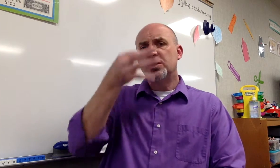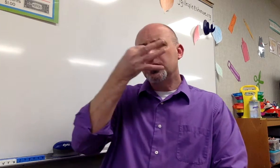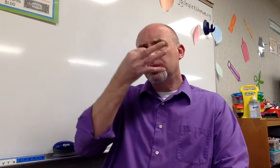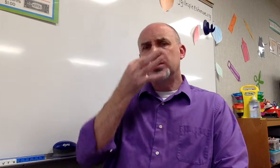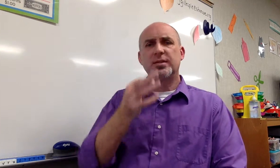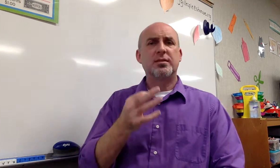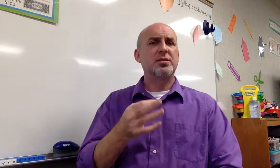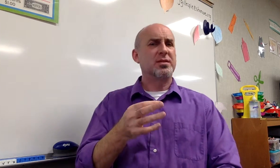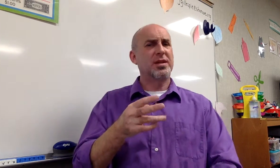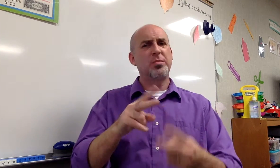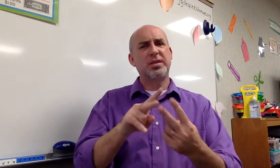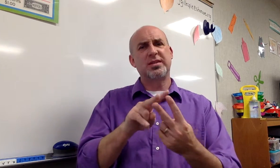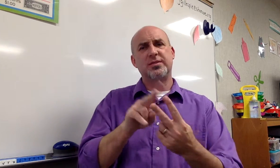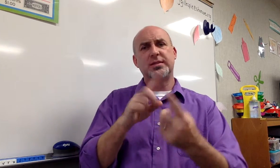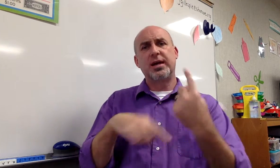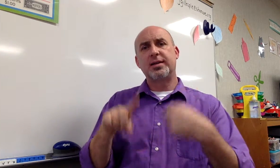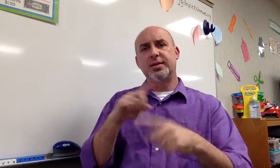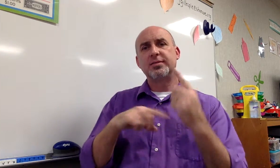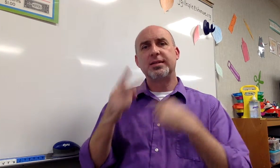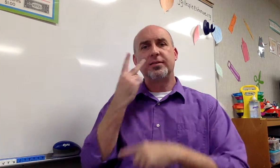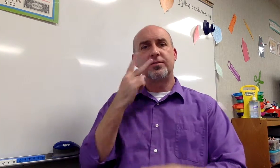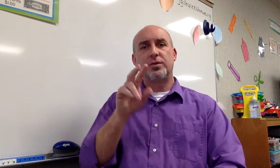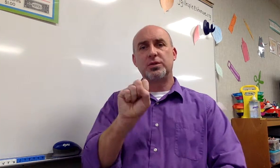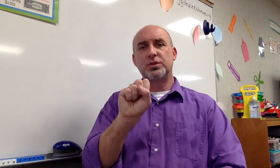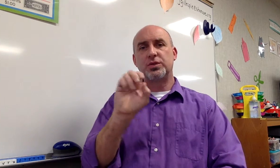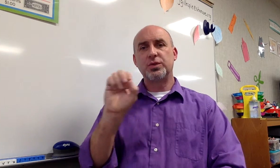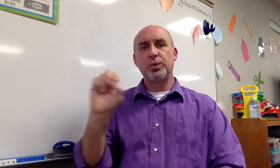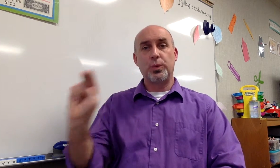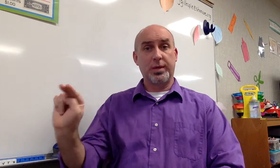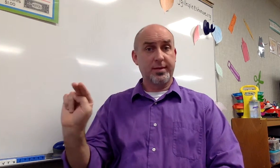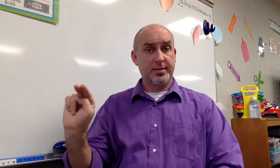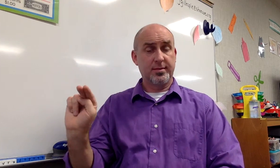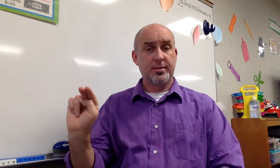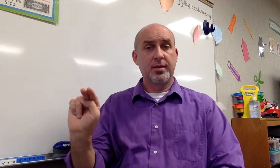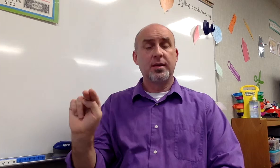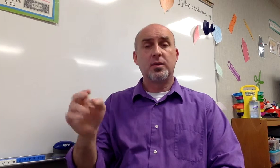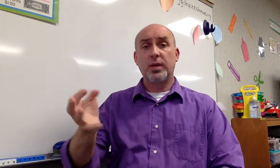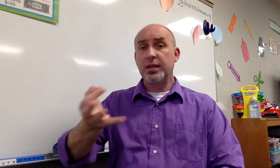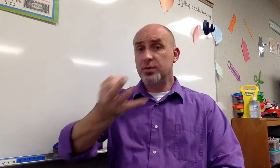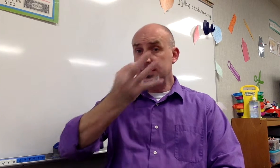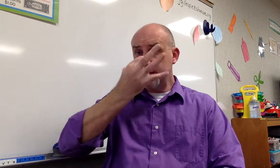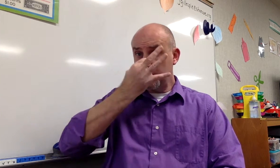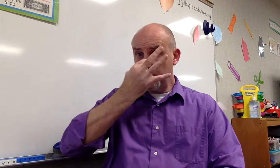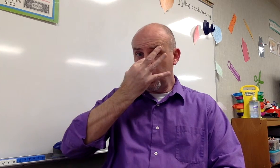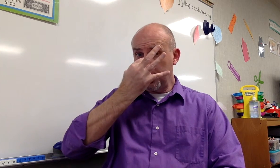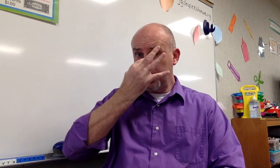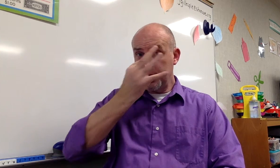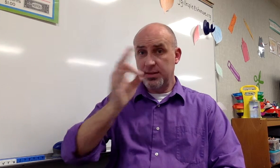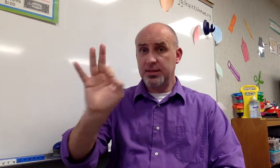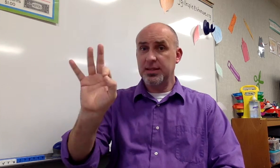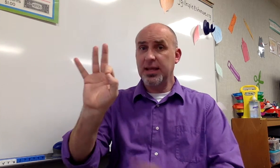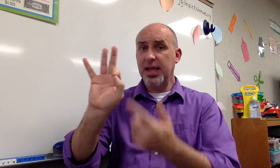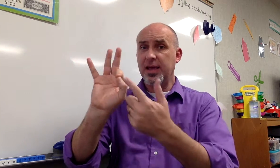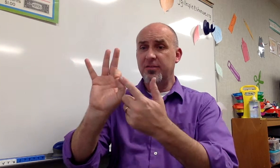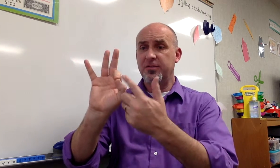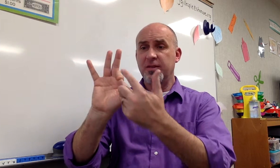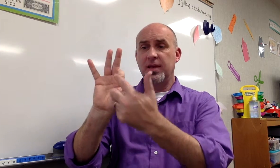Soon. There's a couple of different signs I've seen for soon. The one I use is soon. It's like an F,